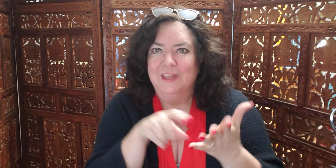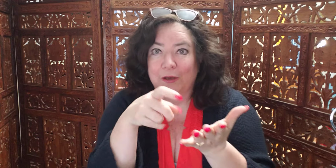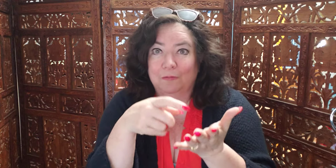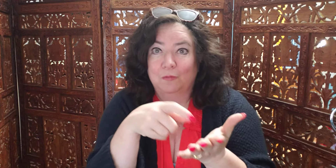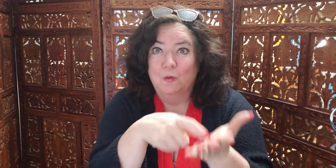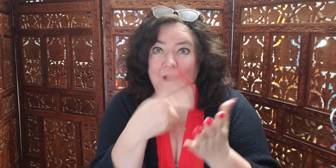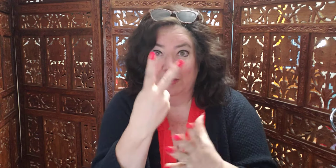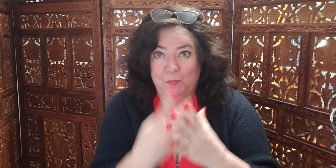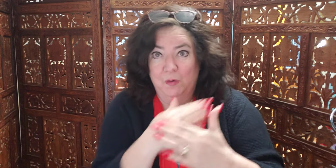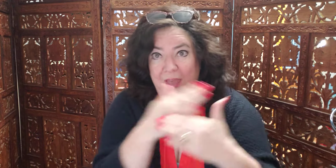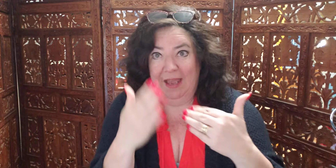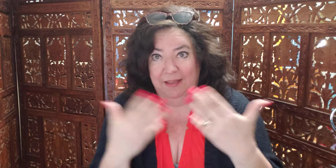It requires both hands.